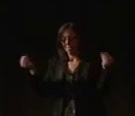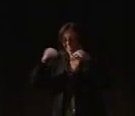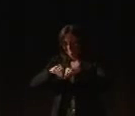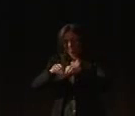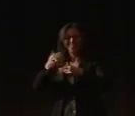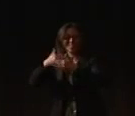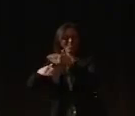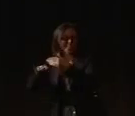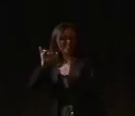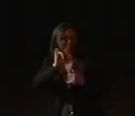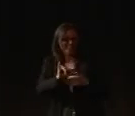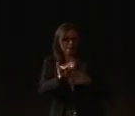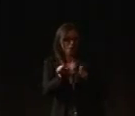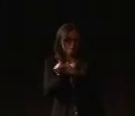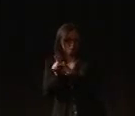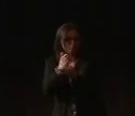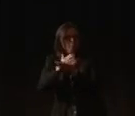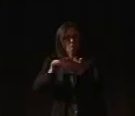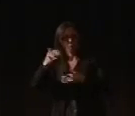to mutate and reproduce?